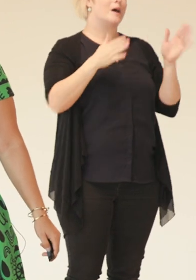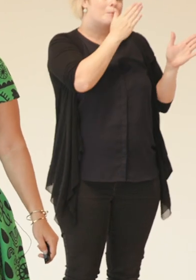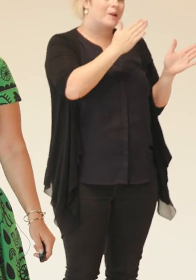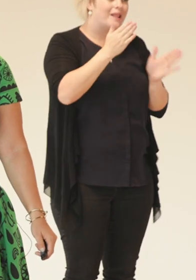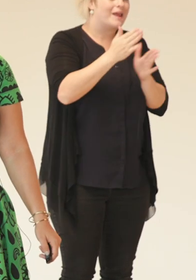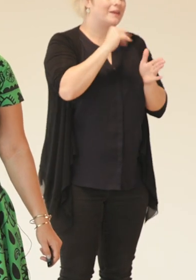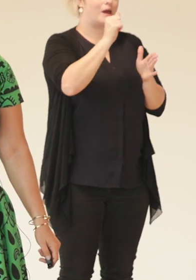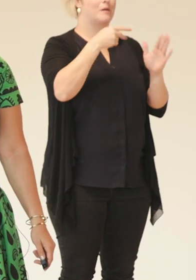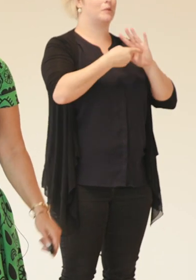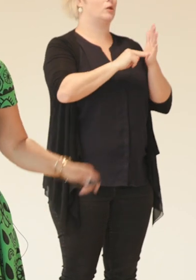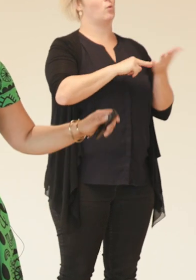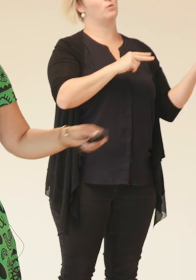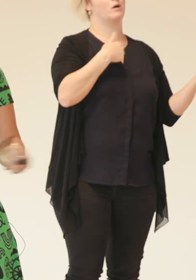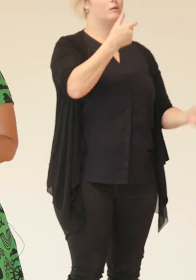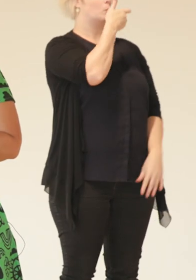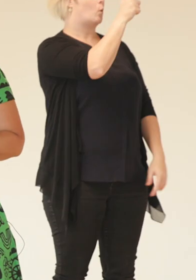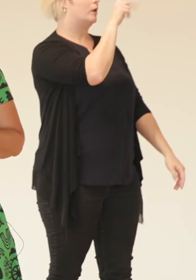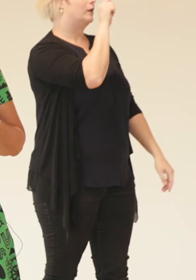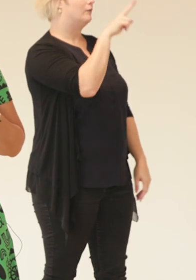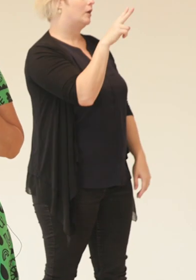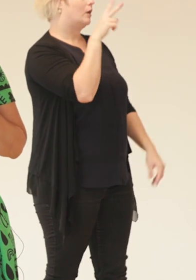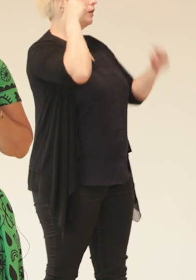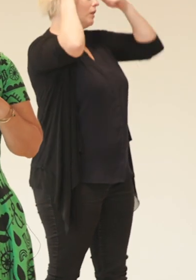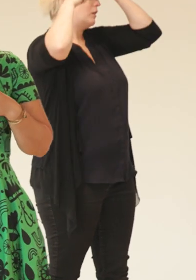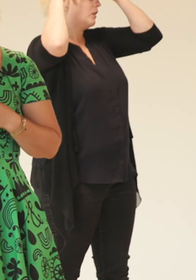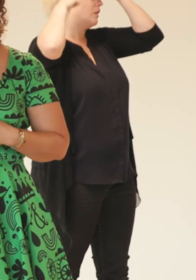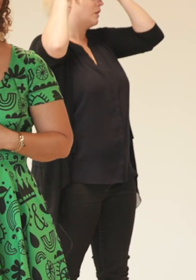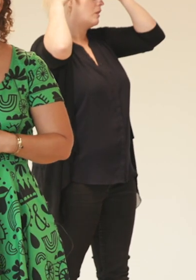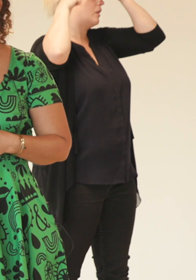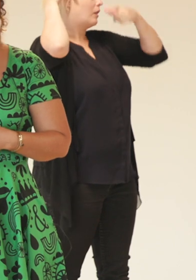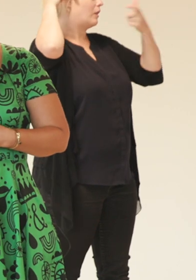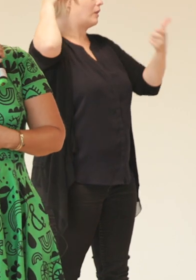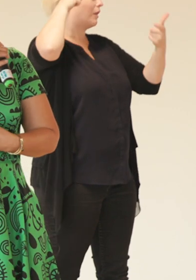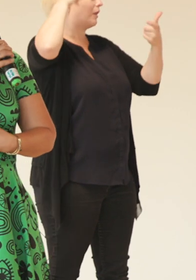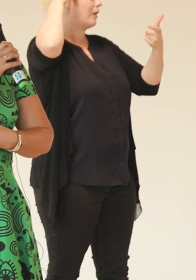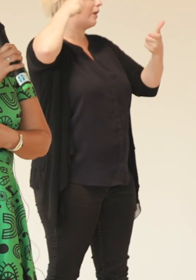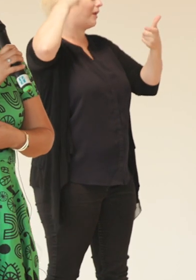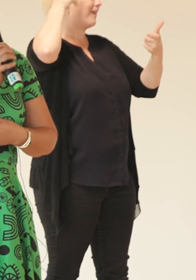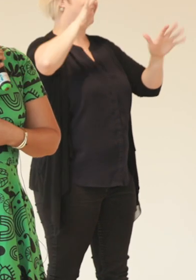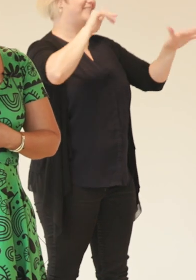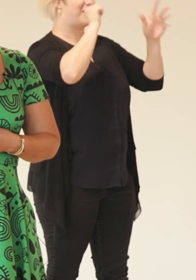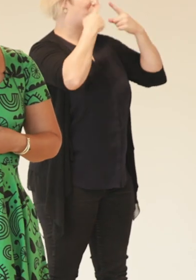Thrones, you know, binge watching so many other series that I'm not going to mention because it's embarrassing,